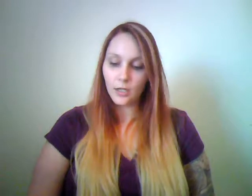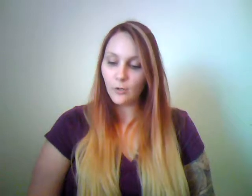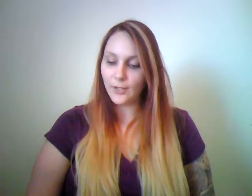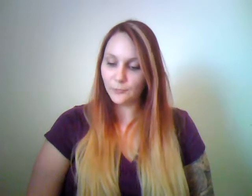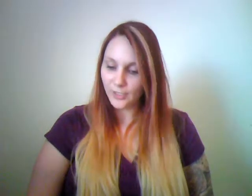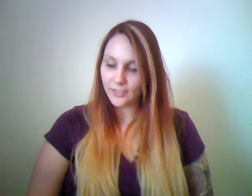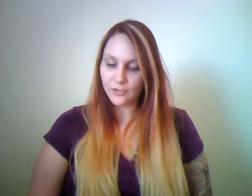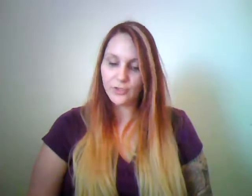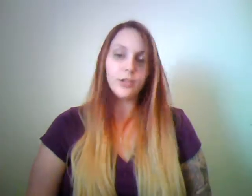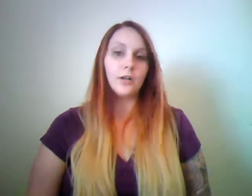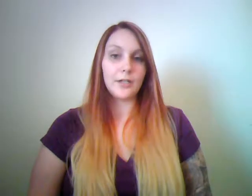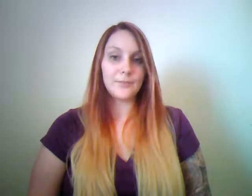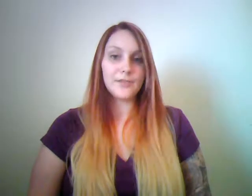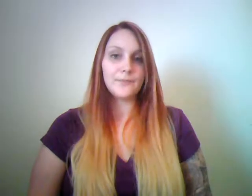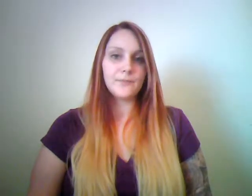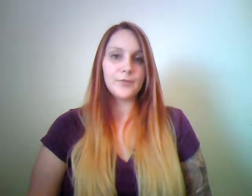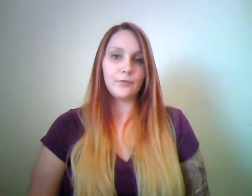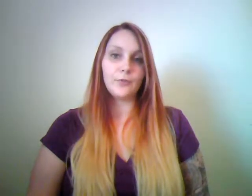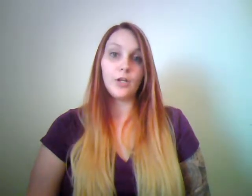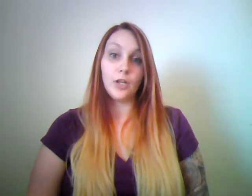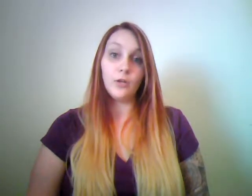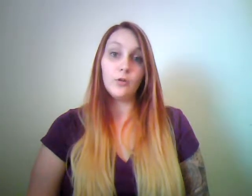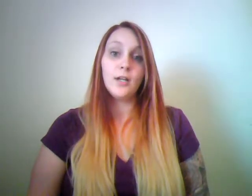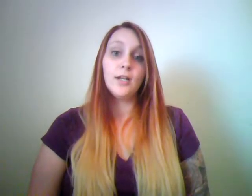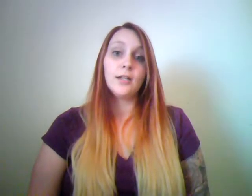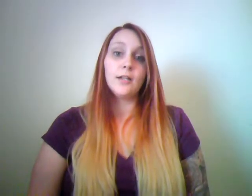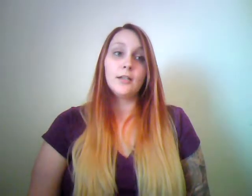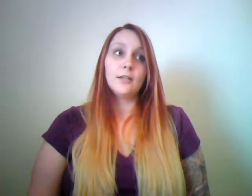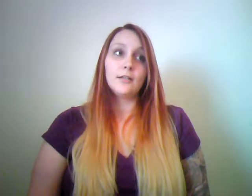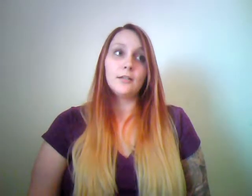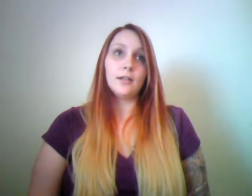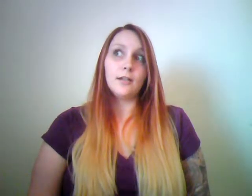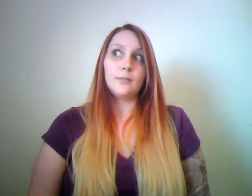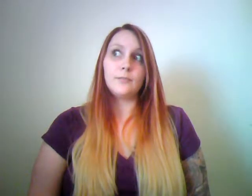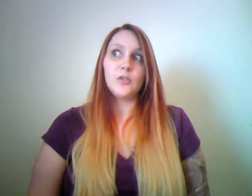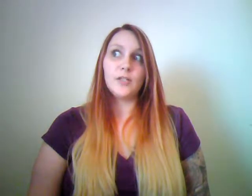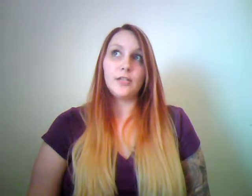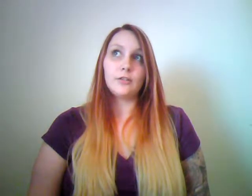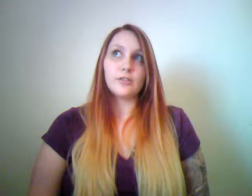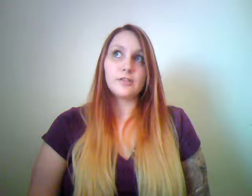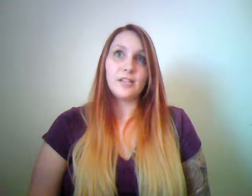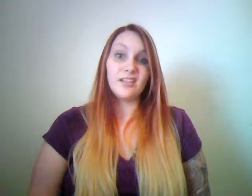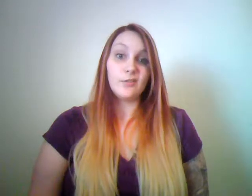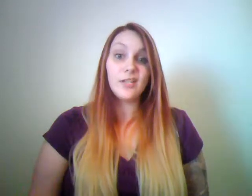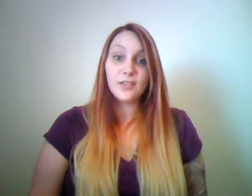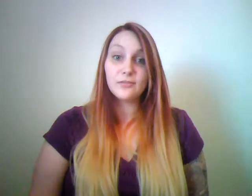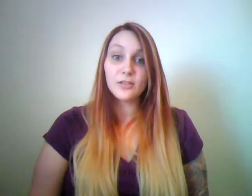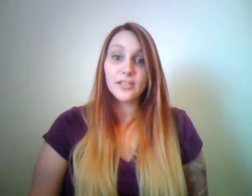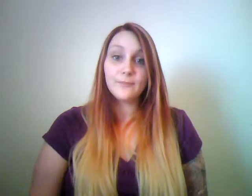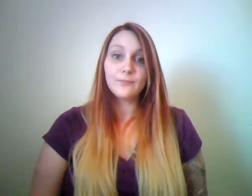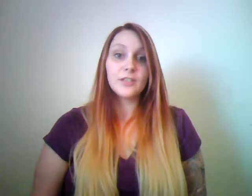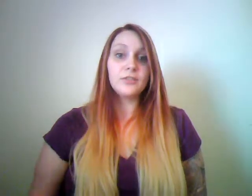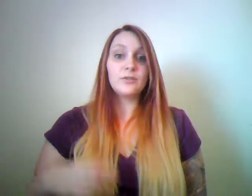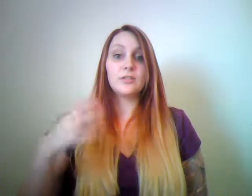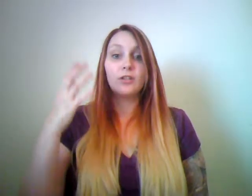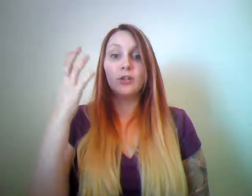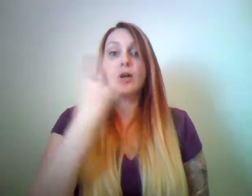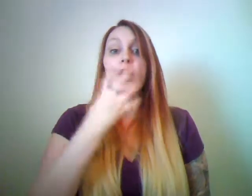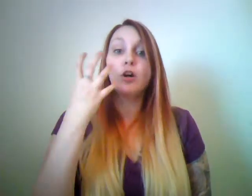I'm running to your arms. So for O, you can either just not do anything for it, you could go oh